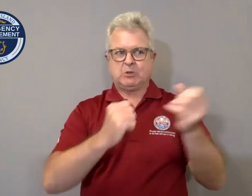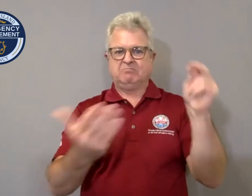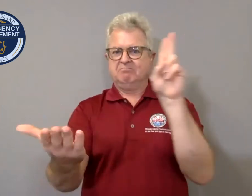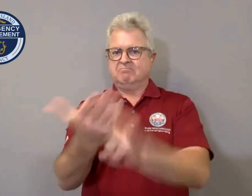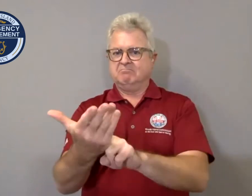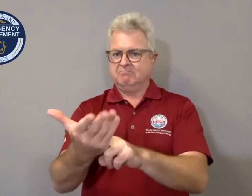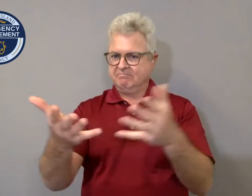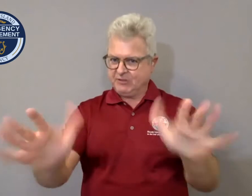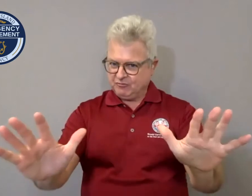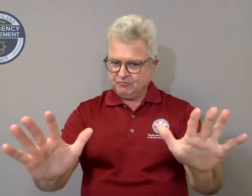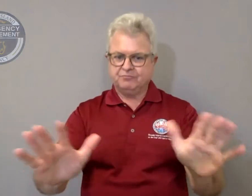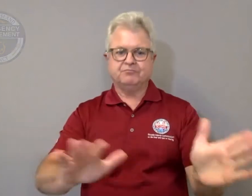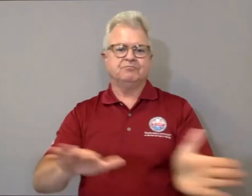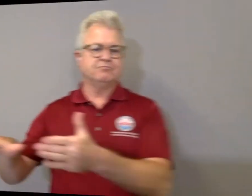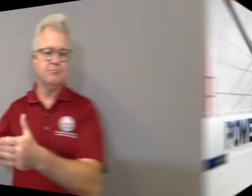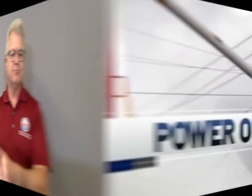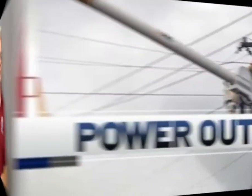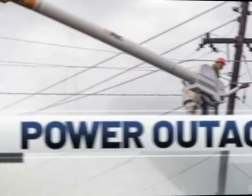If anything serious were to happen, you've